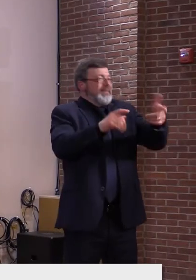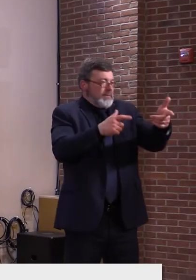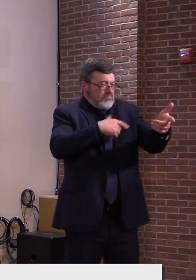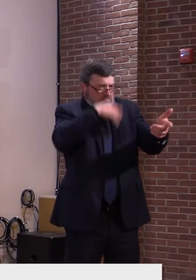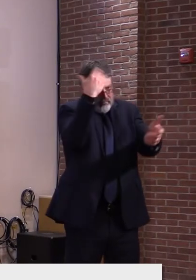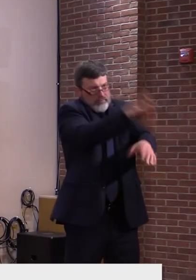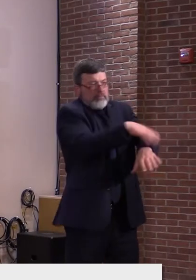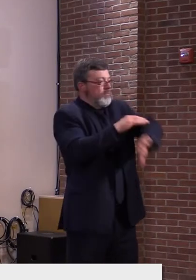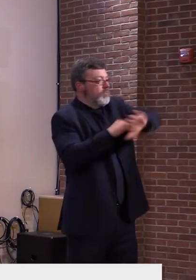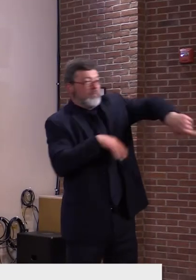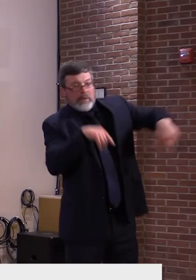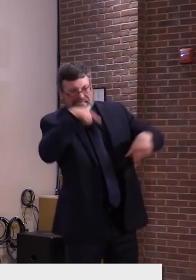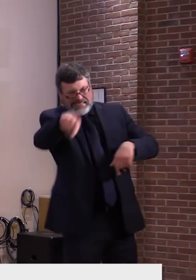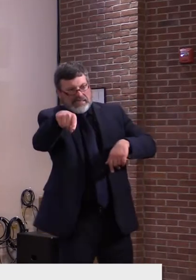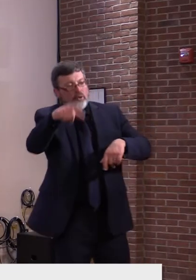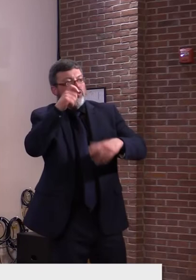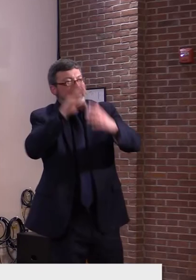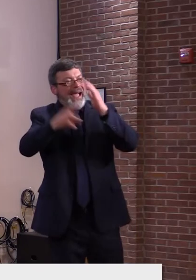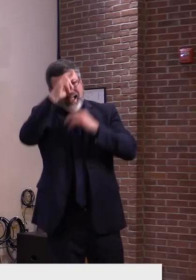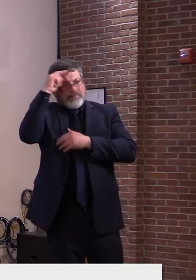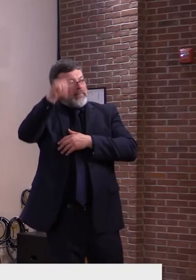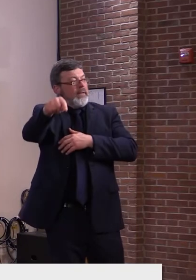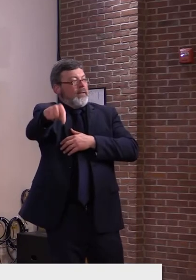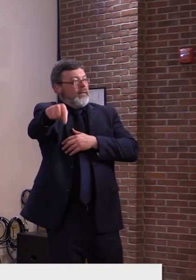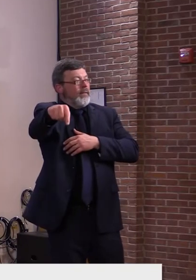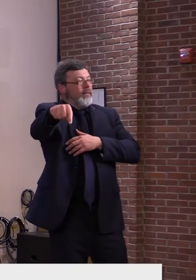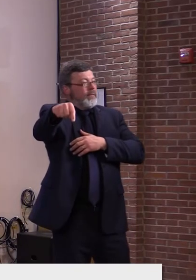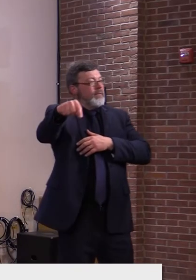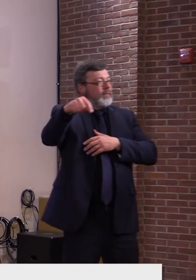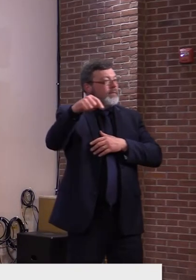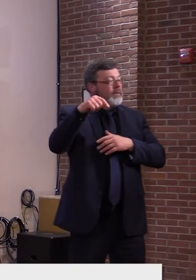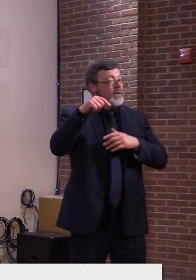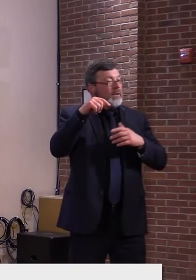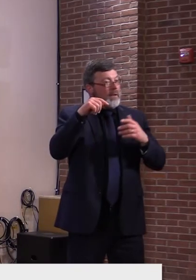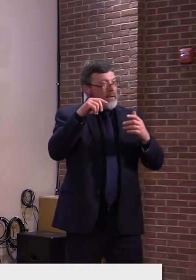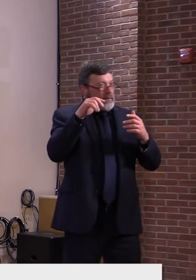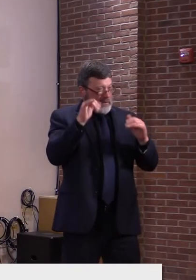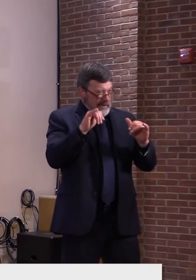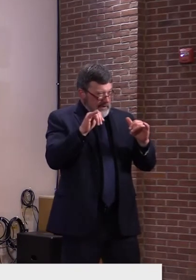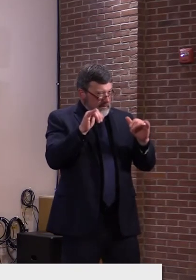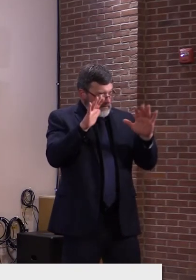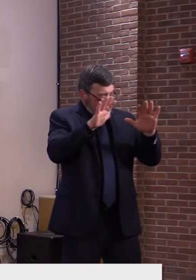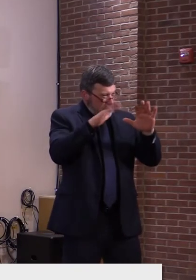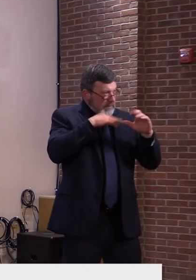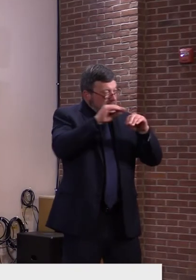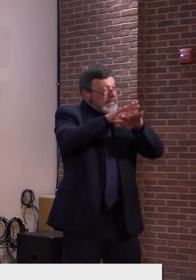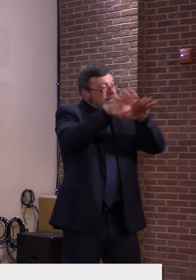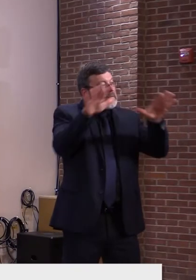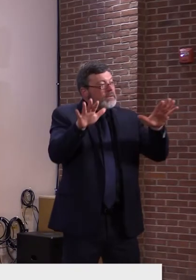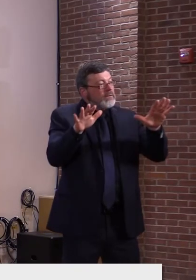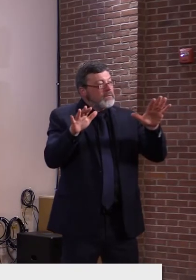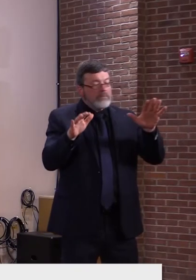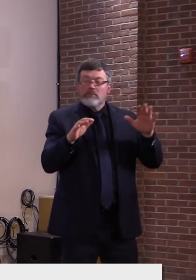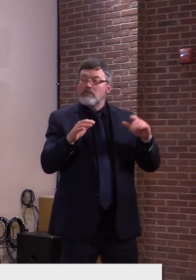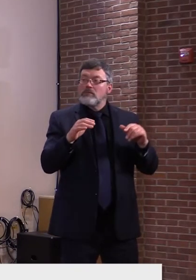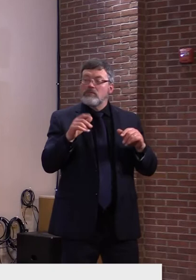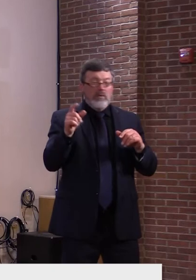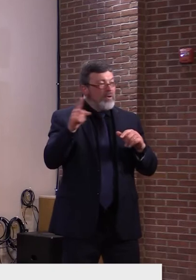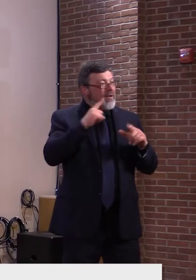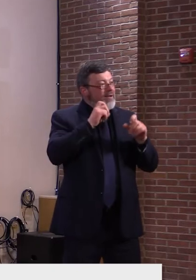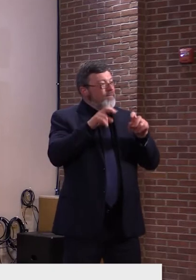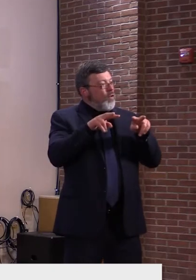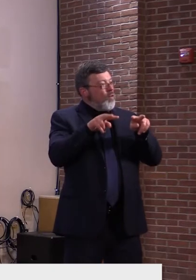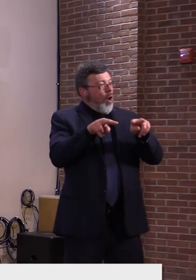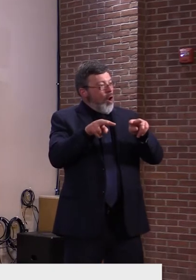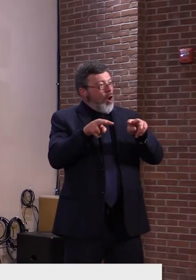relevant they become. And the hospital numbers are much more relevant, and they continue to show that our healthcare